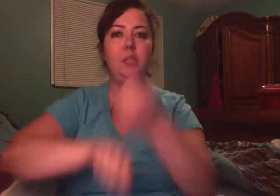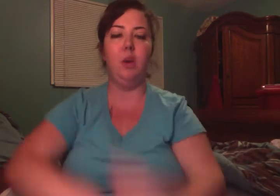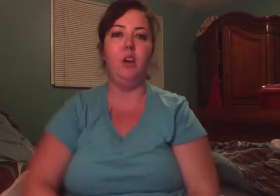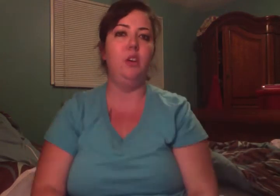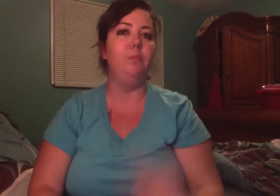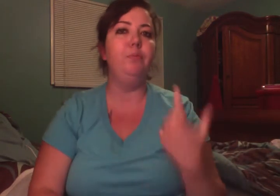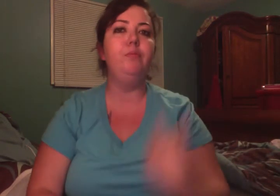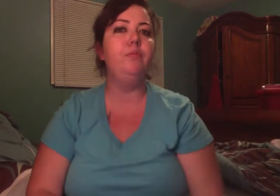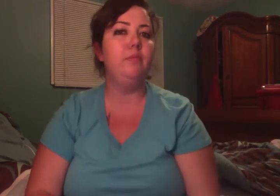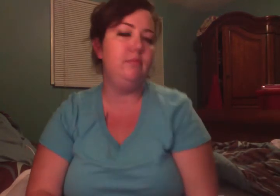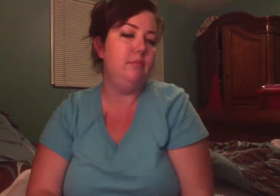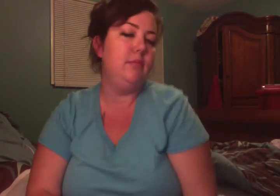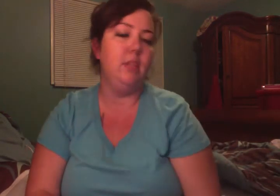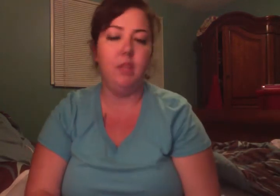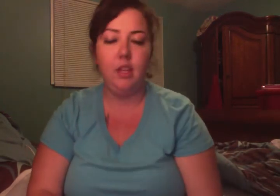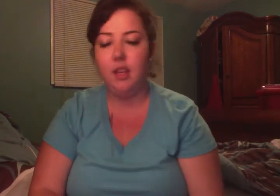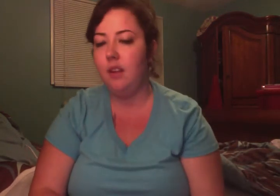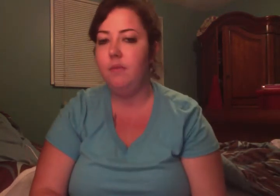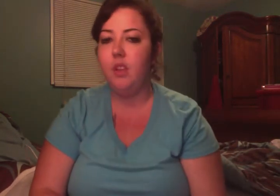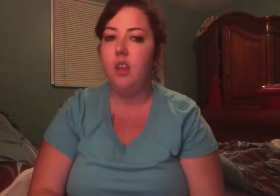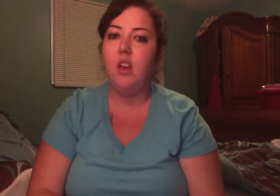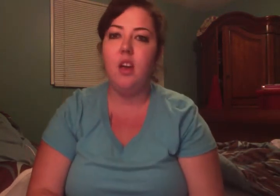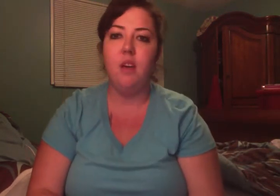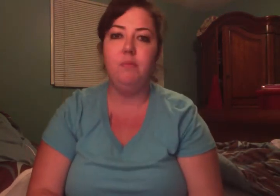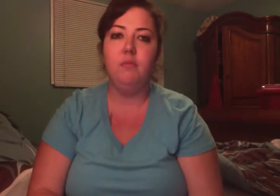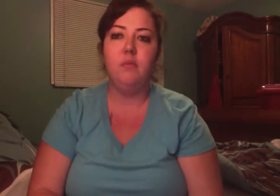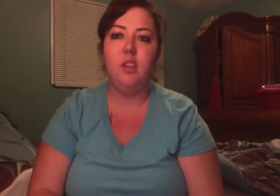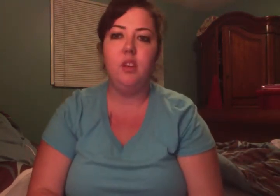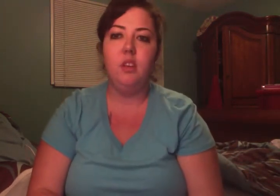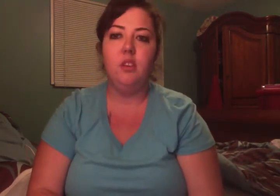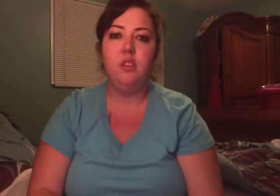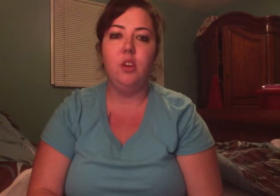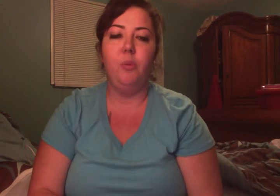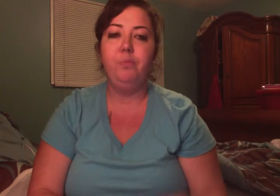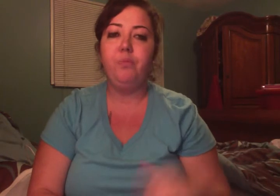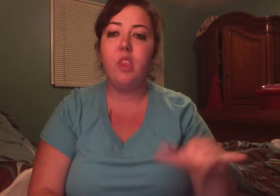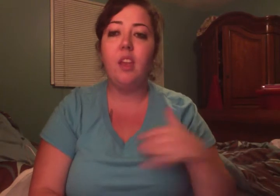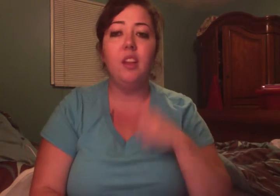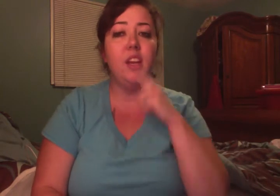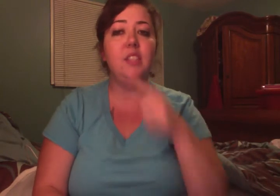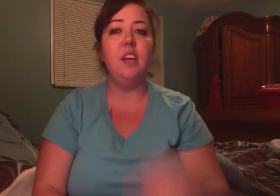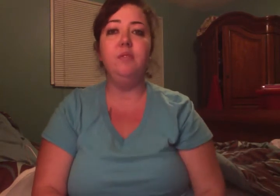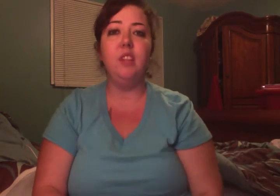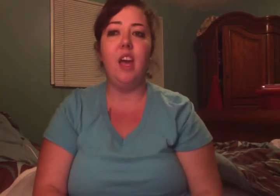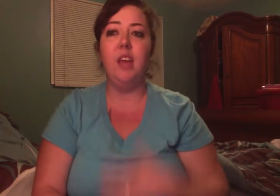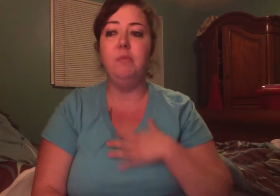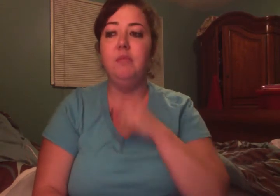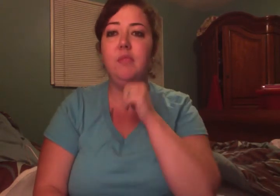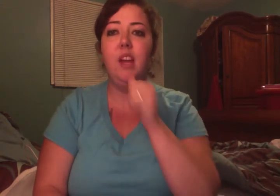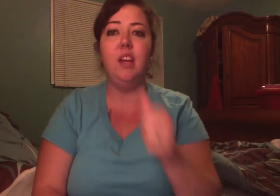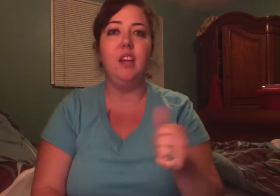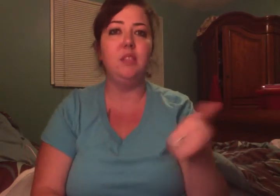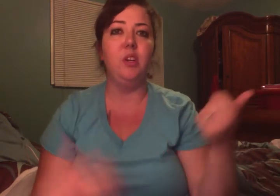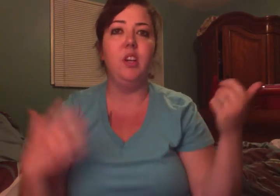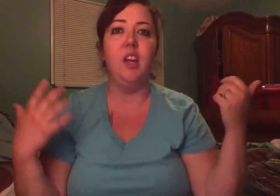or something like that. Um, so, like I said, I'm not an expert and